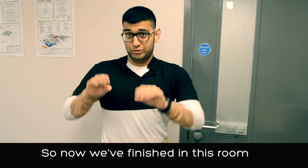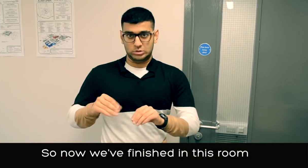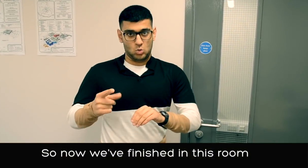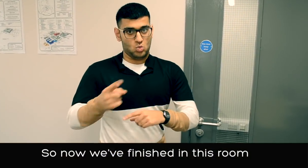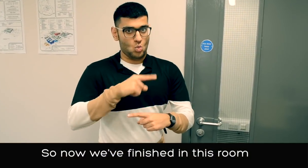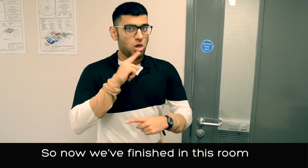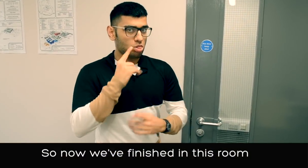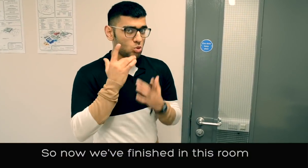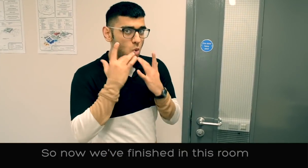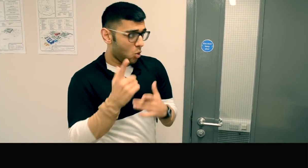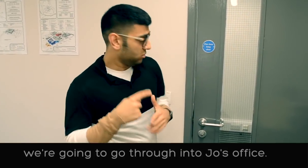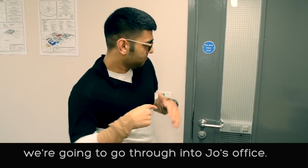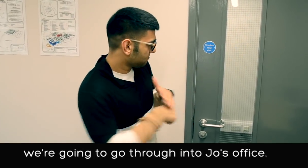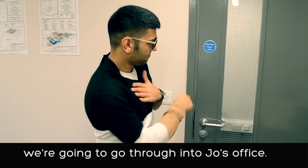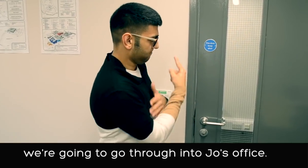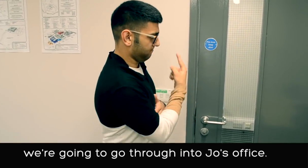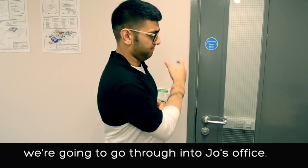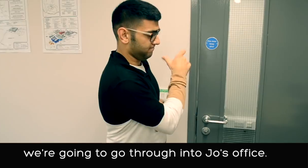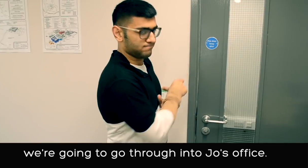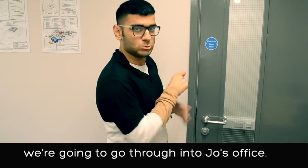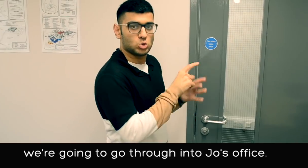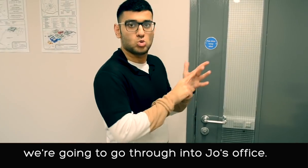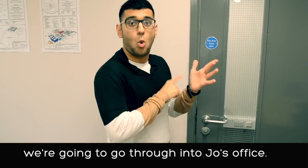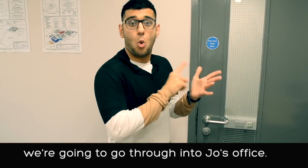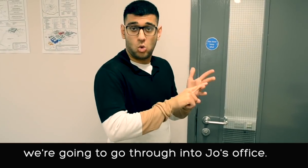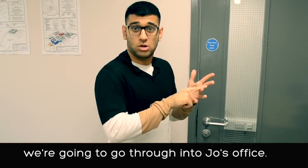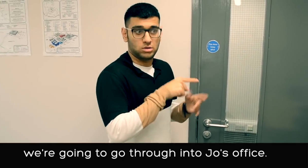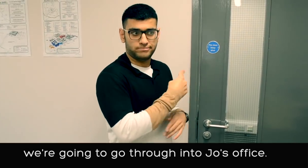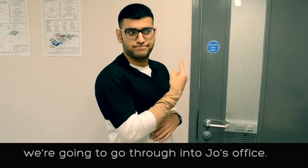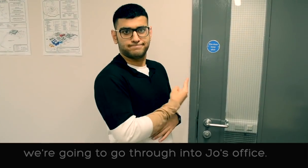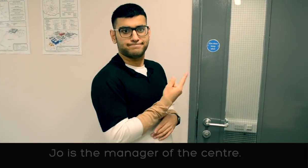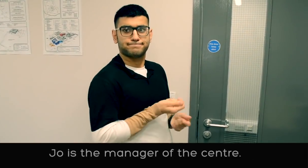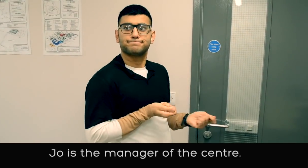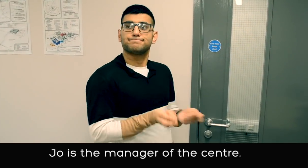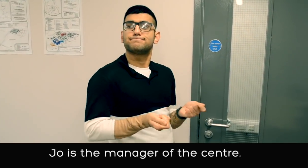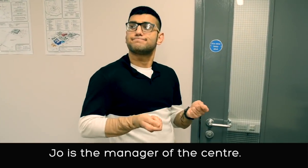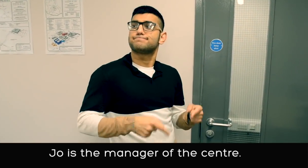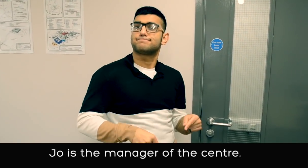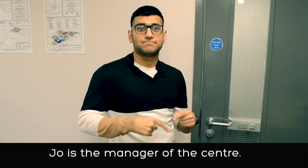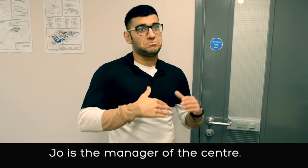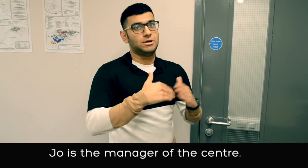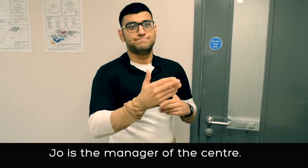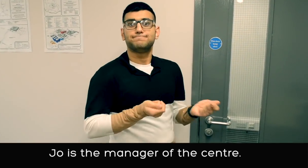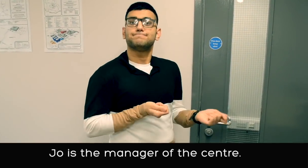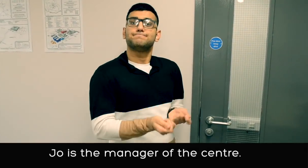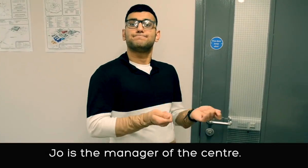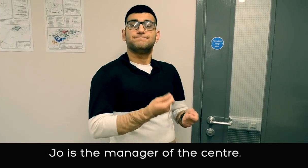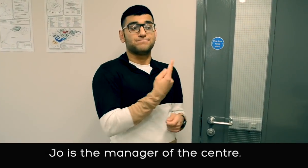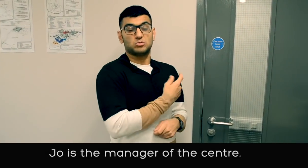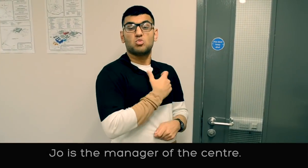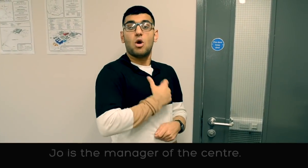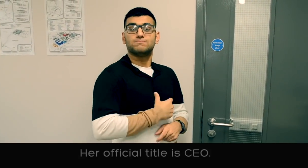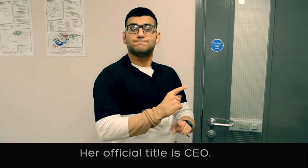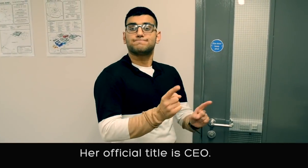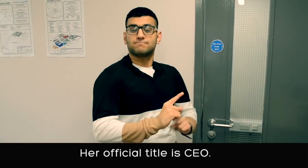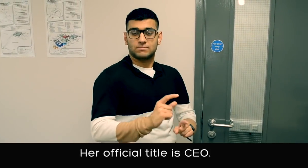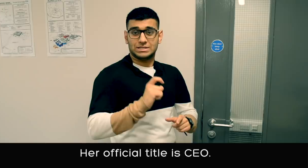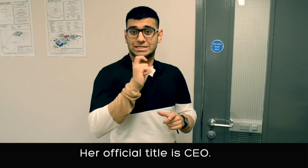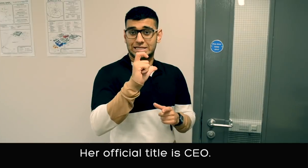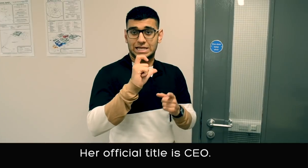So now we've finished this room, we're going to go through into Jo's office. Jo is the manager of the centre. Her official